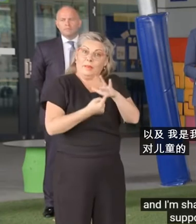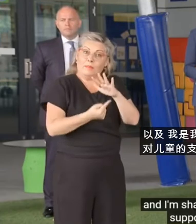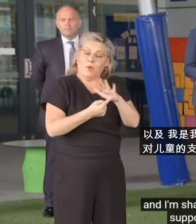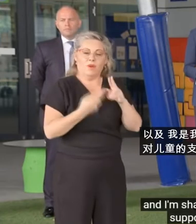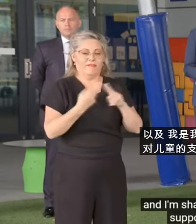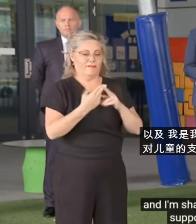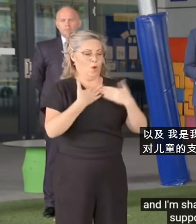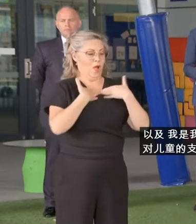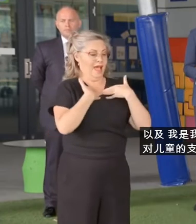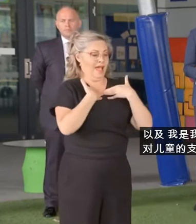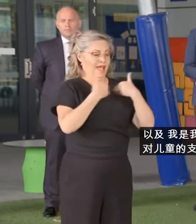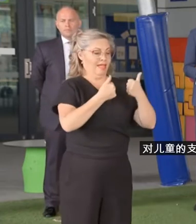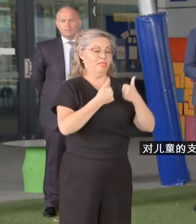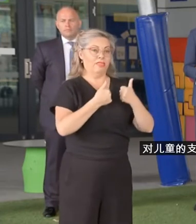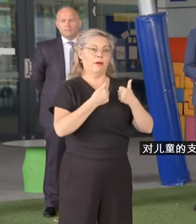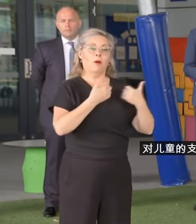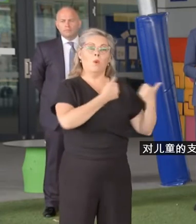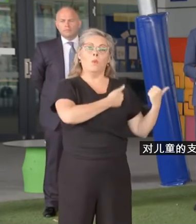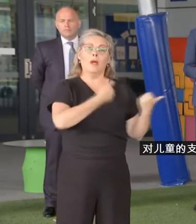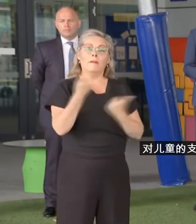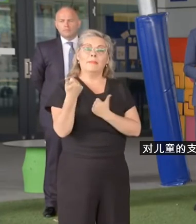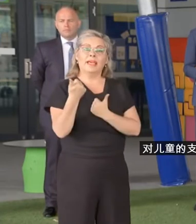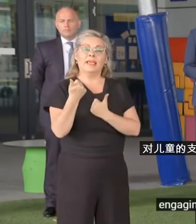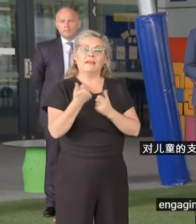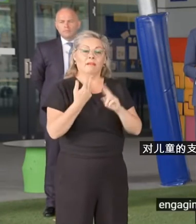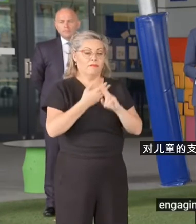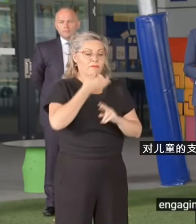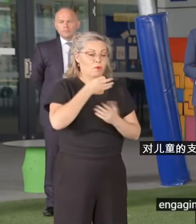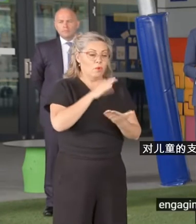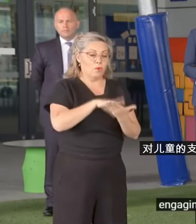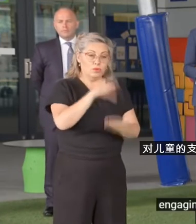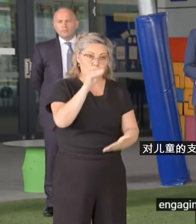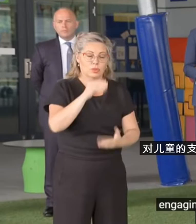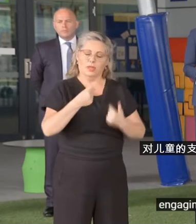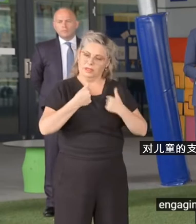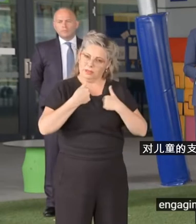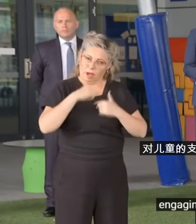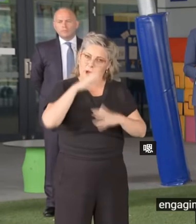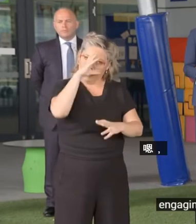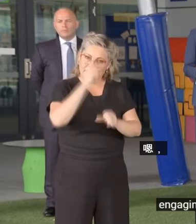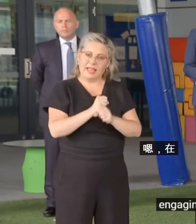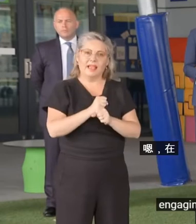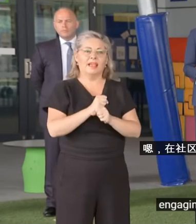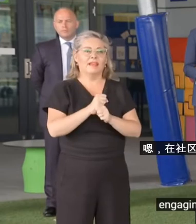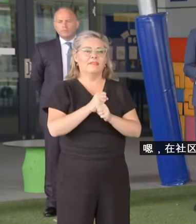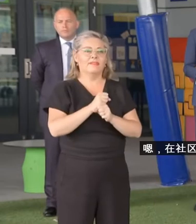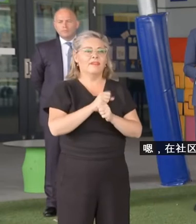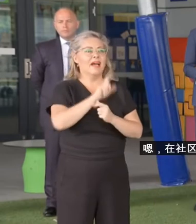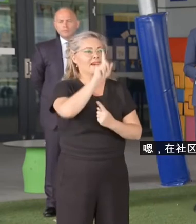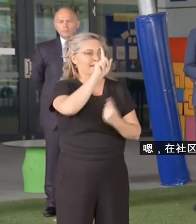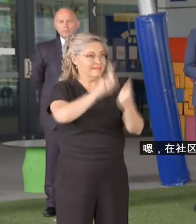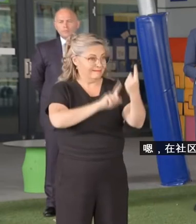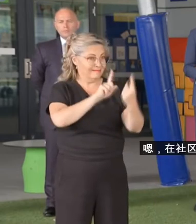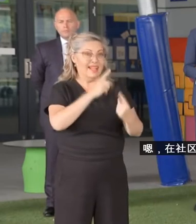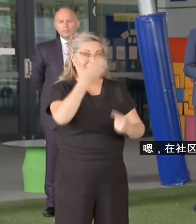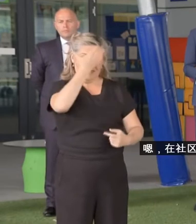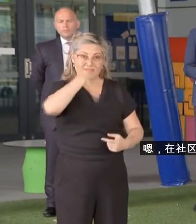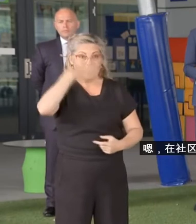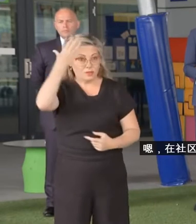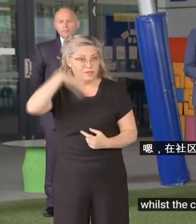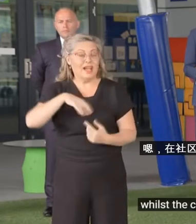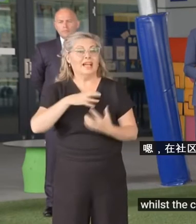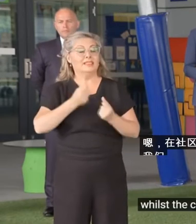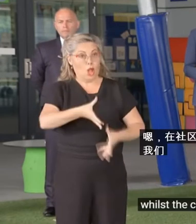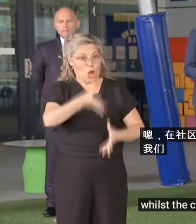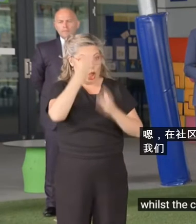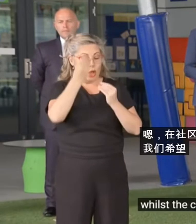for children engaging in face-to-face learning. Whilst the community cases are